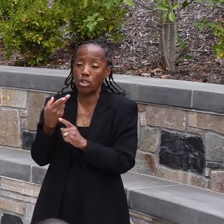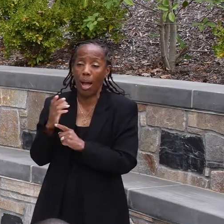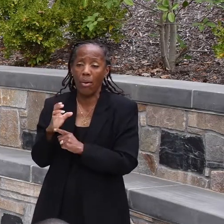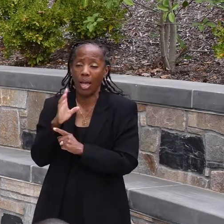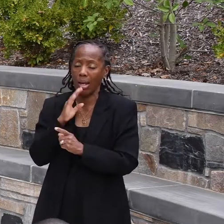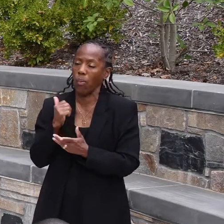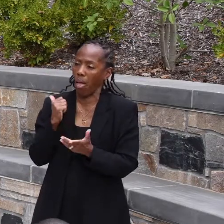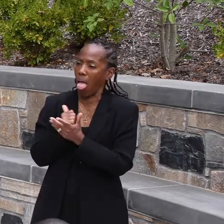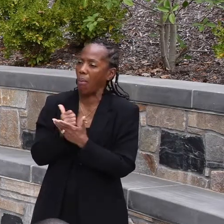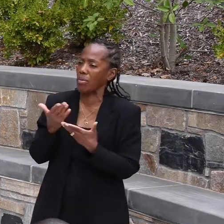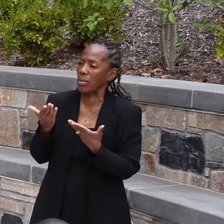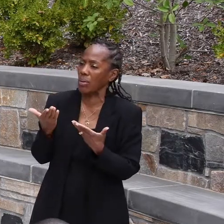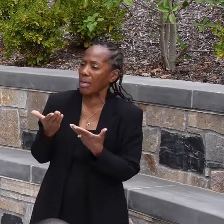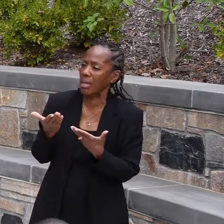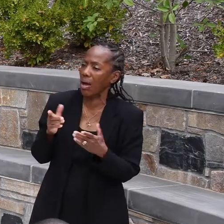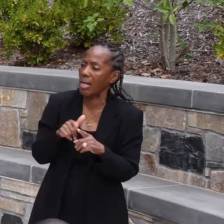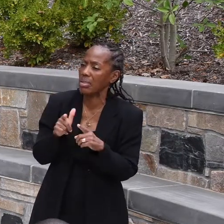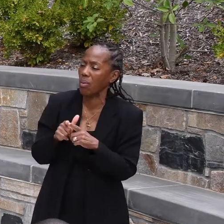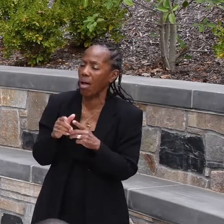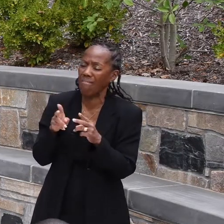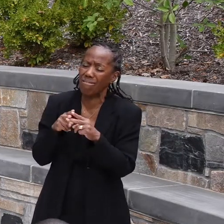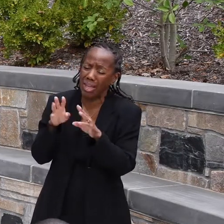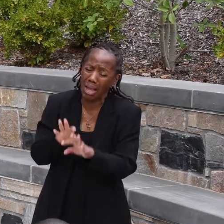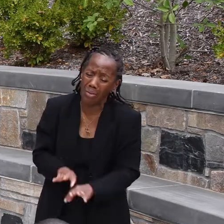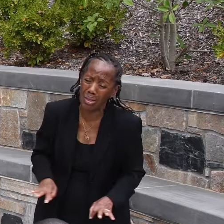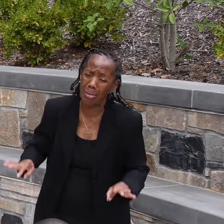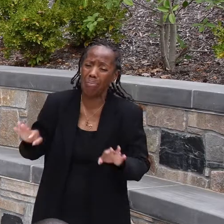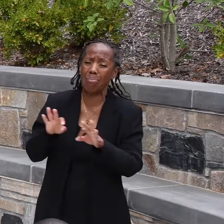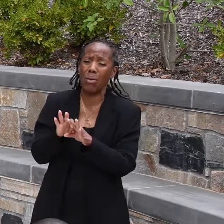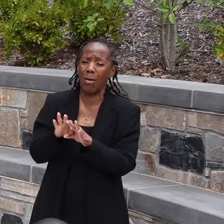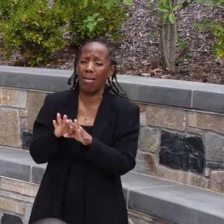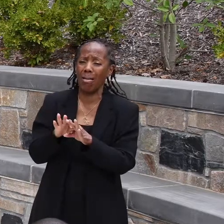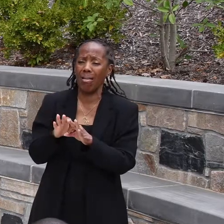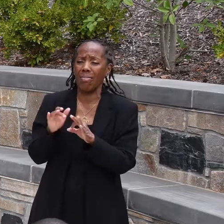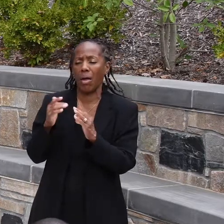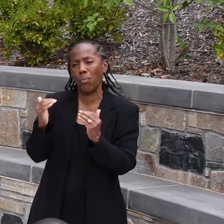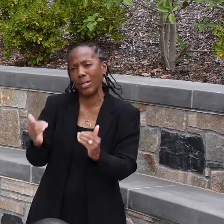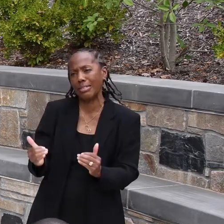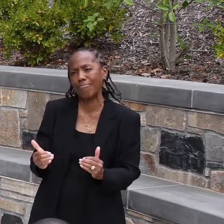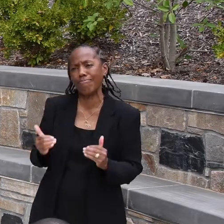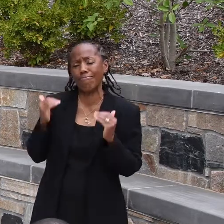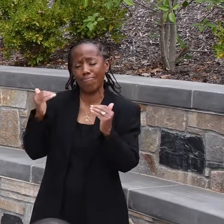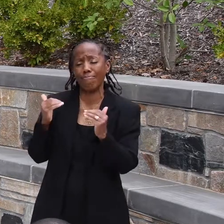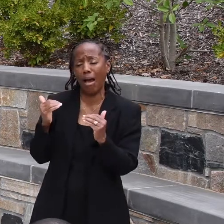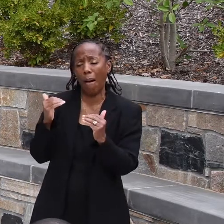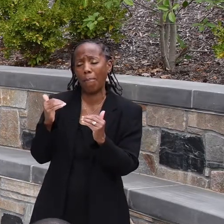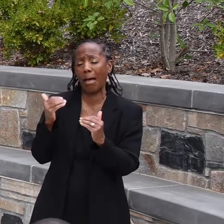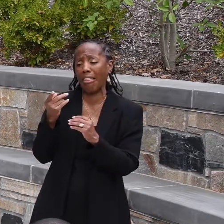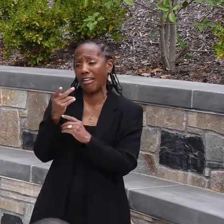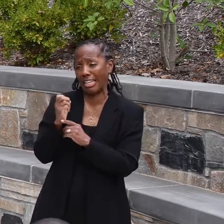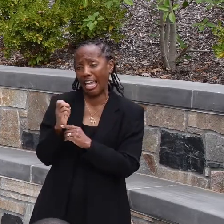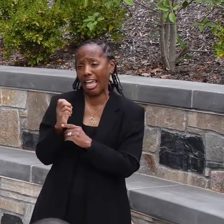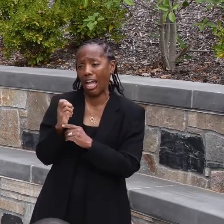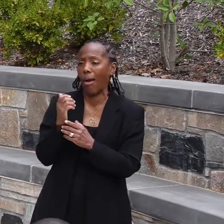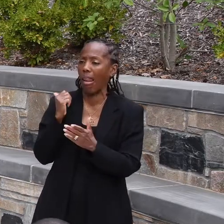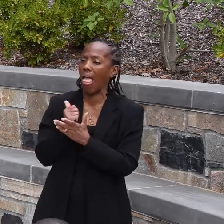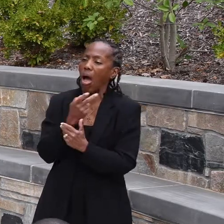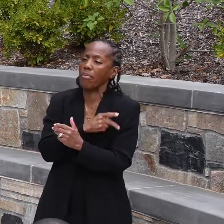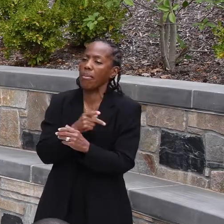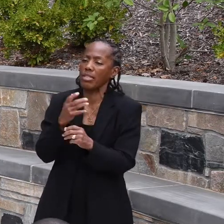get what you need. It's critical that we link patients to the care and services that they need and helping patients